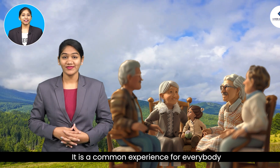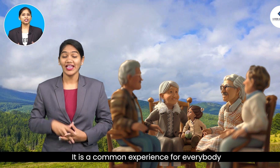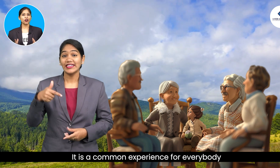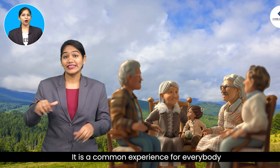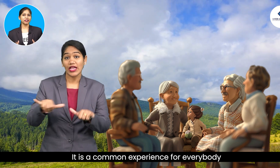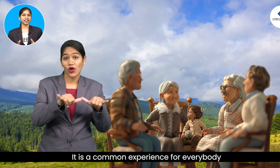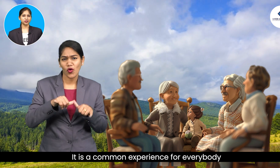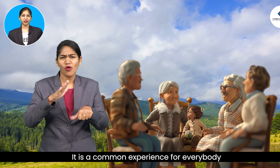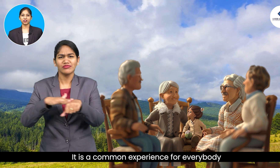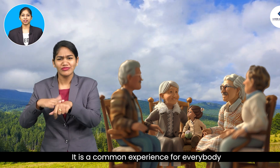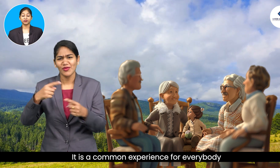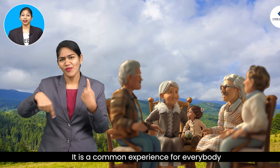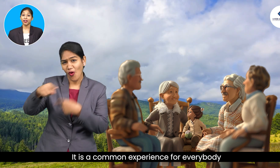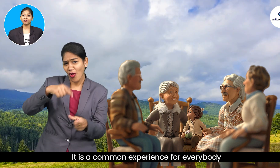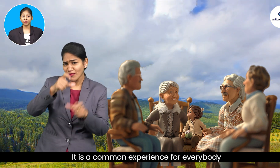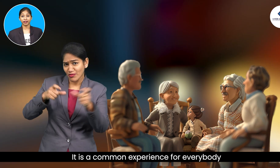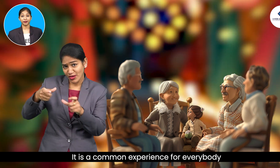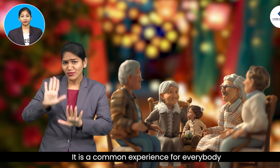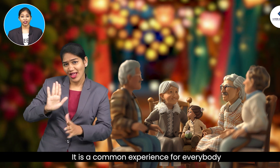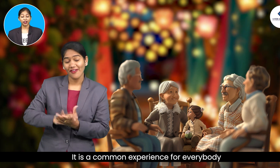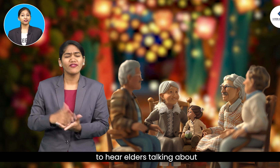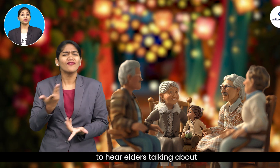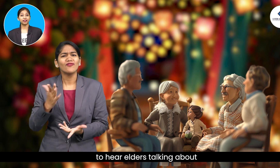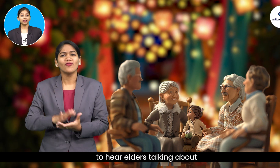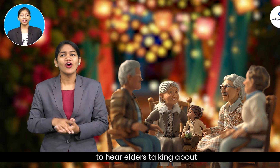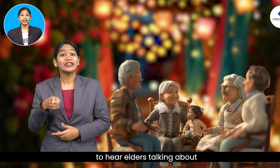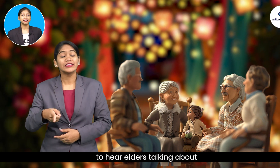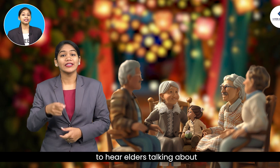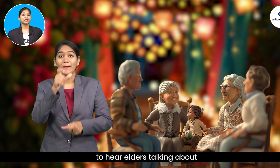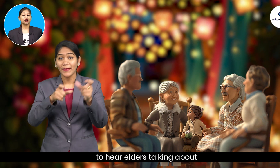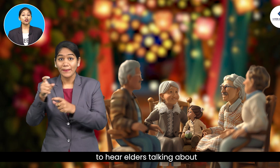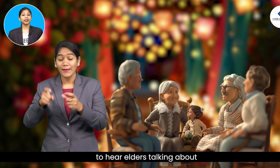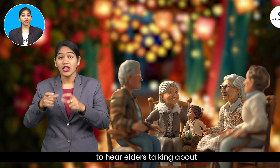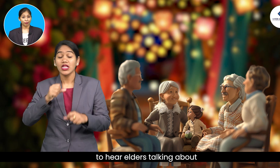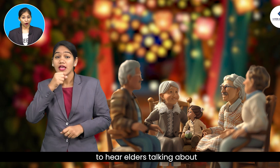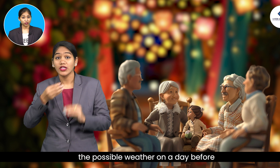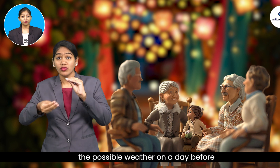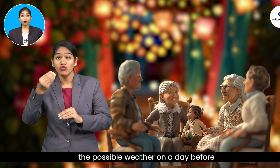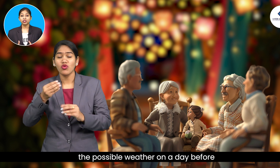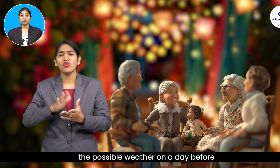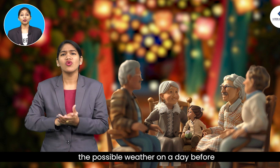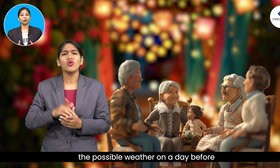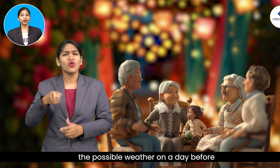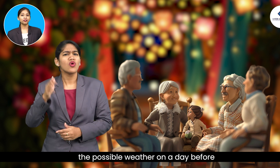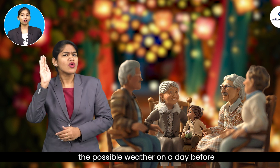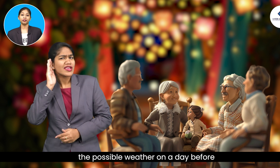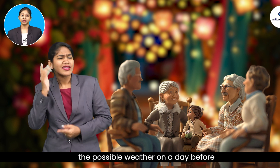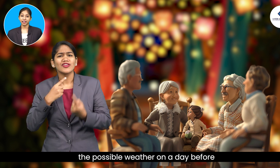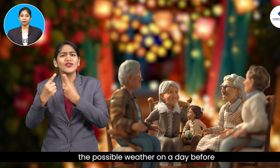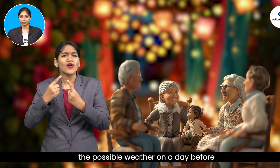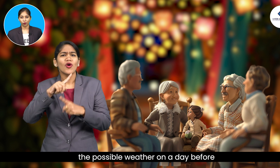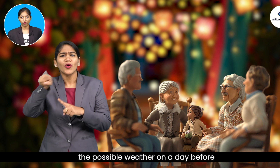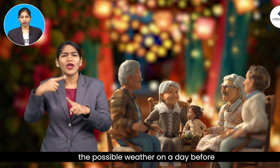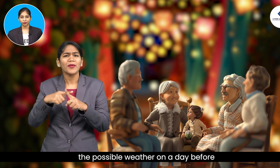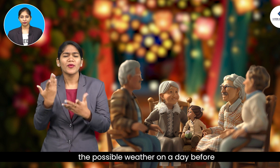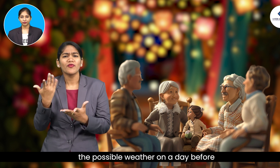It is a common experience for everybody To hear elders talking about the possible weather on a